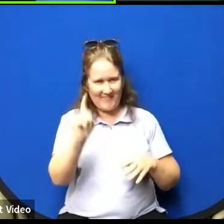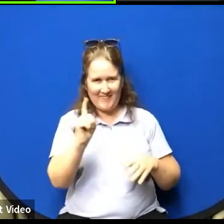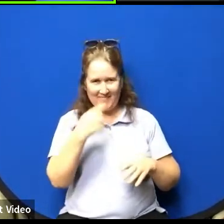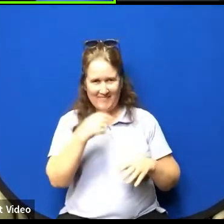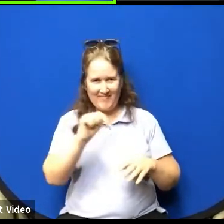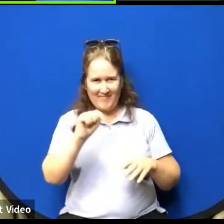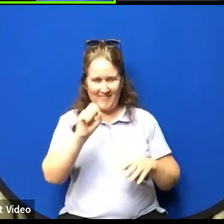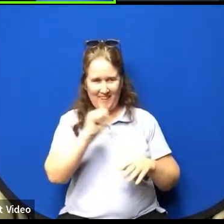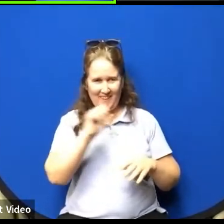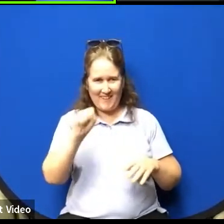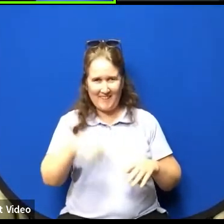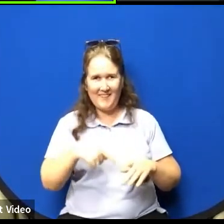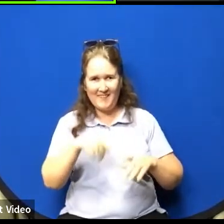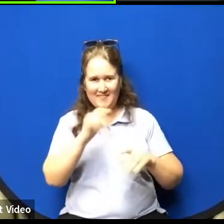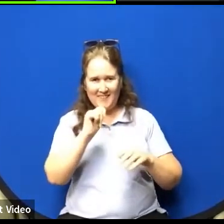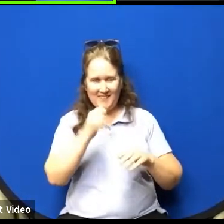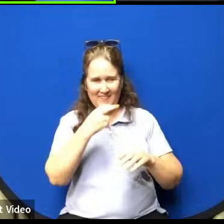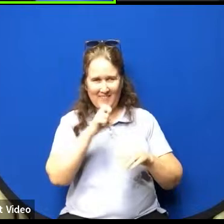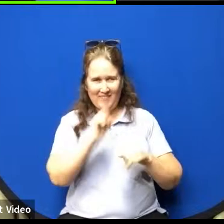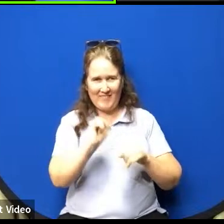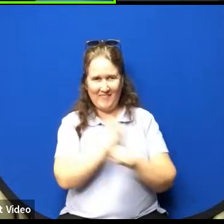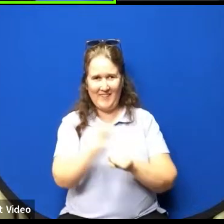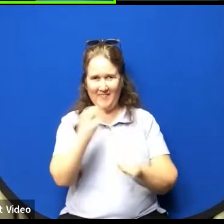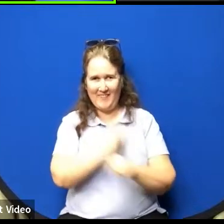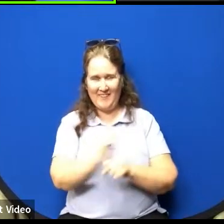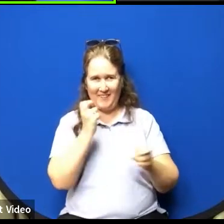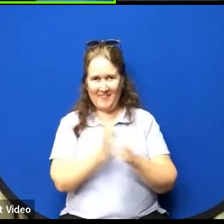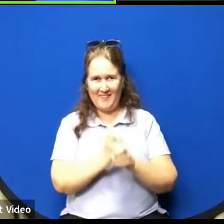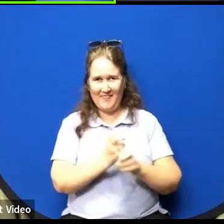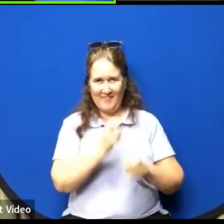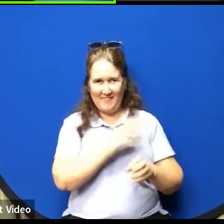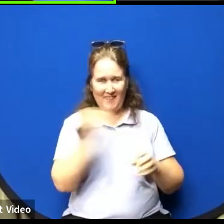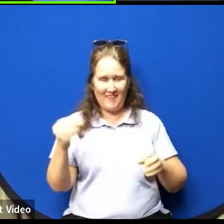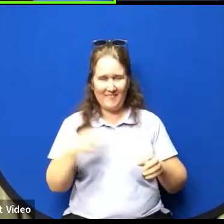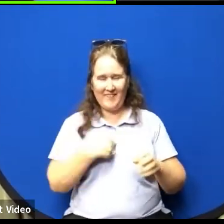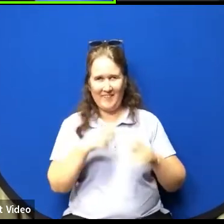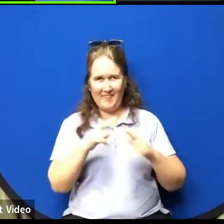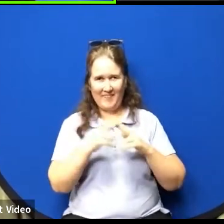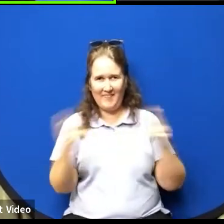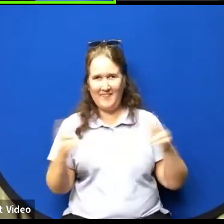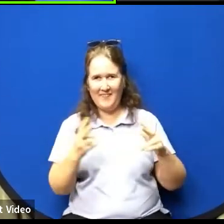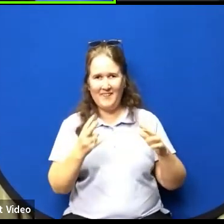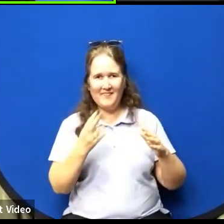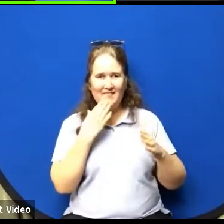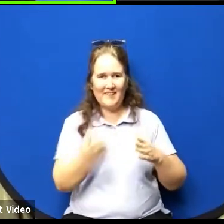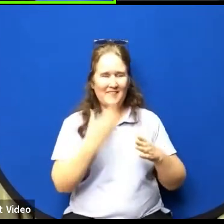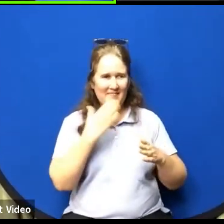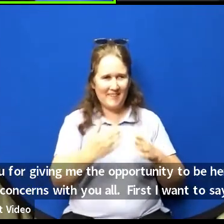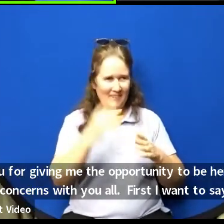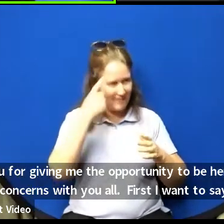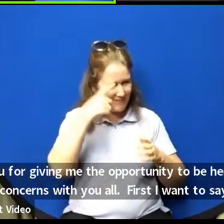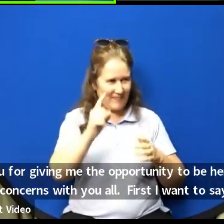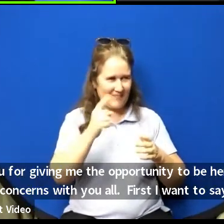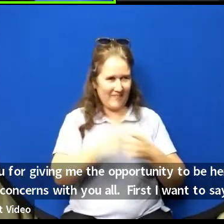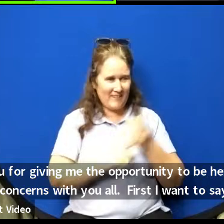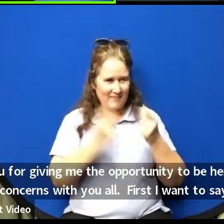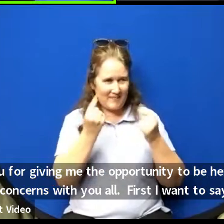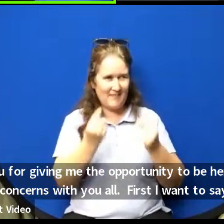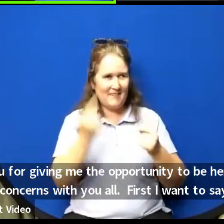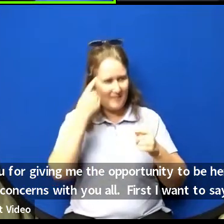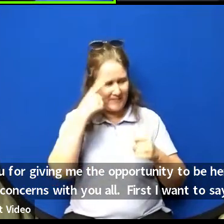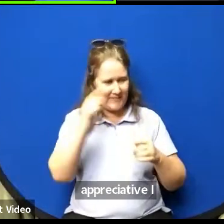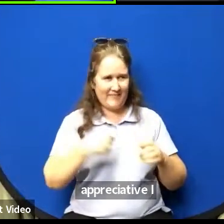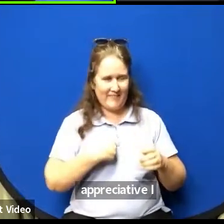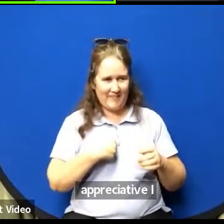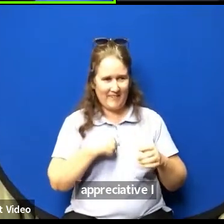First, I want to say how appreciative I am for the work that the SSPs do for us, the hard work that